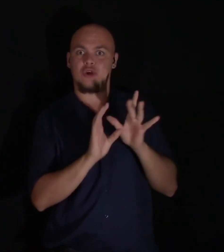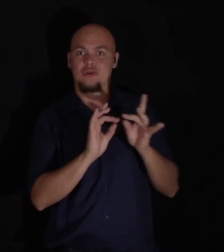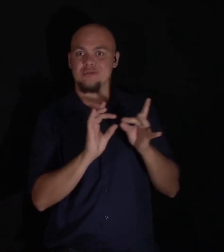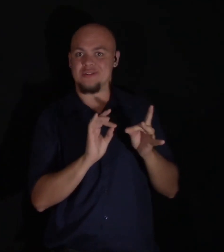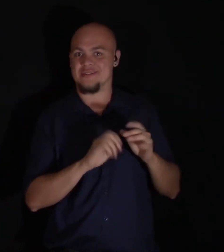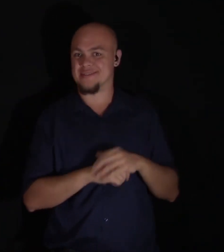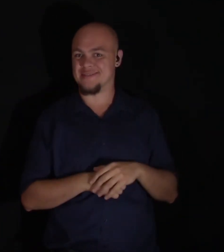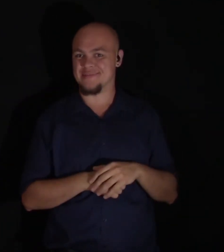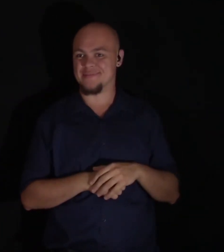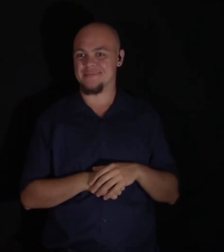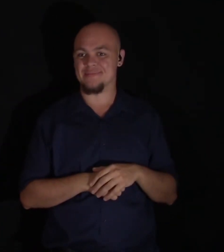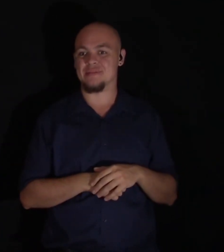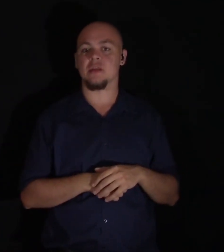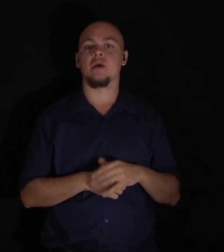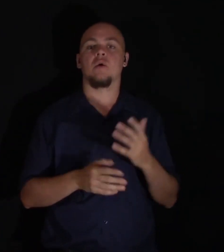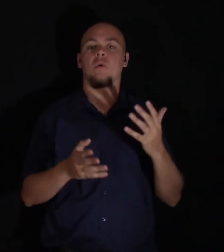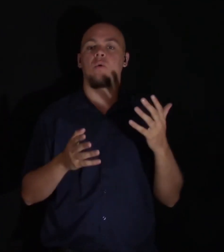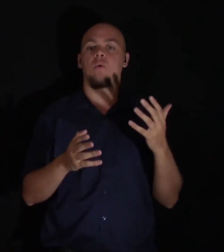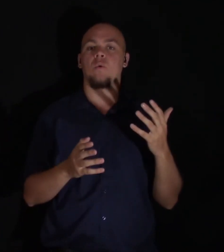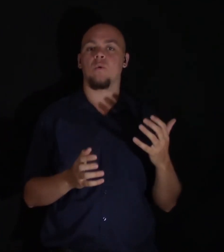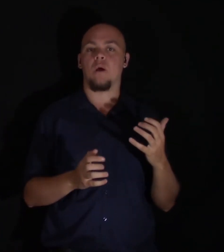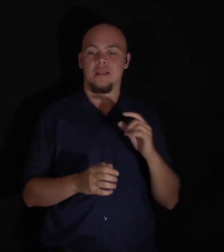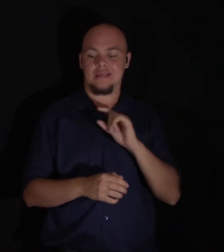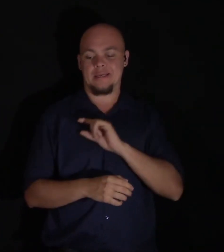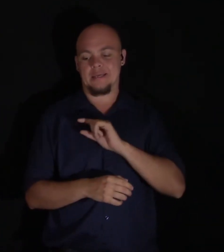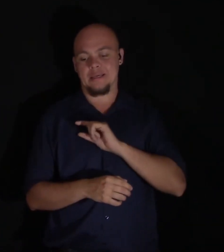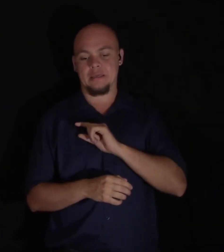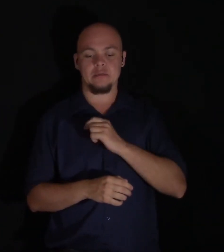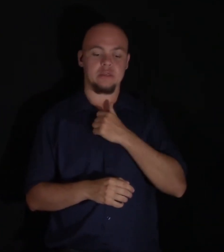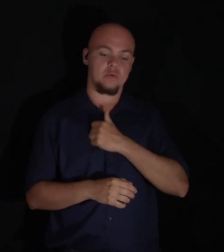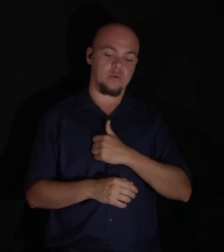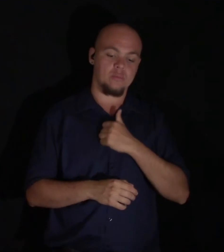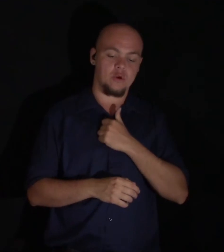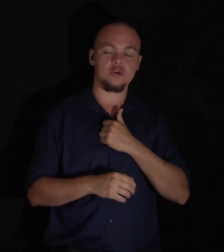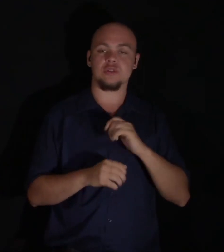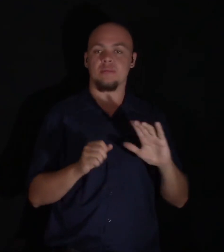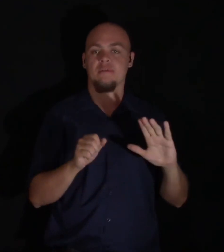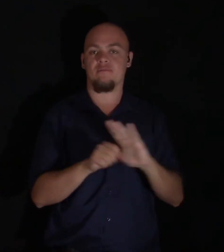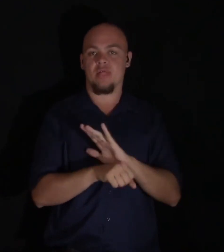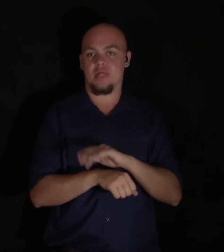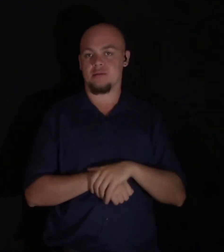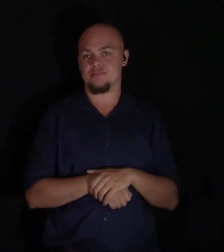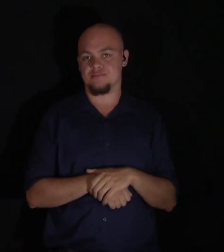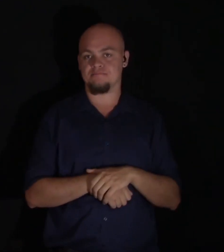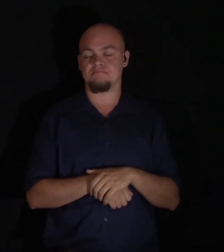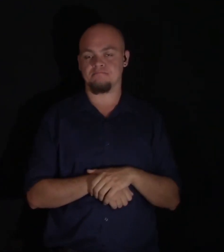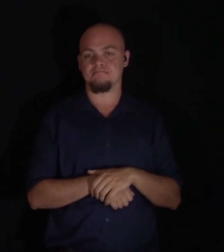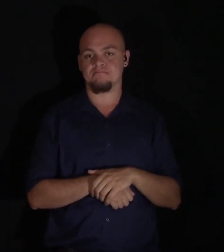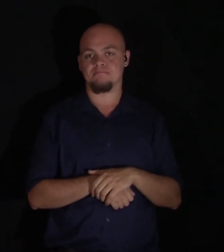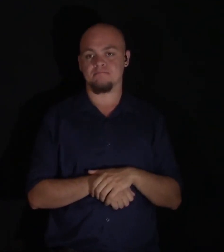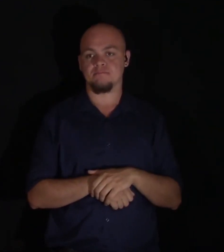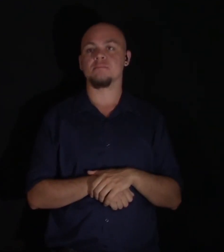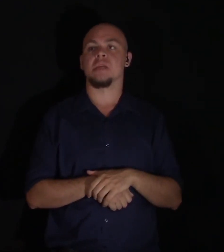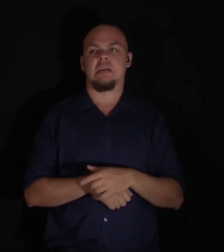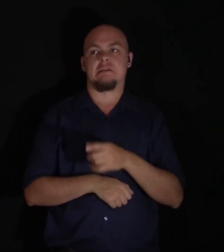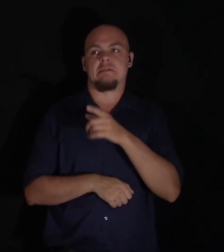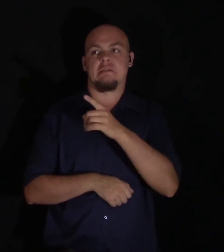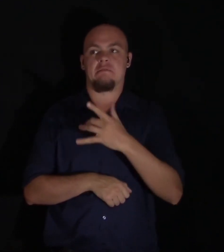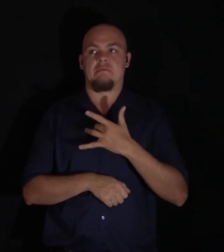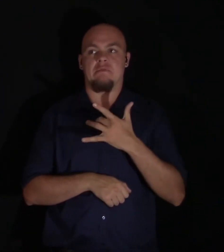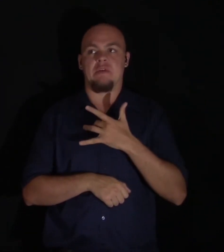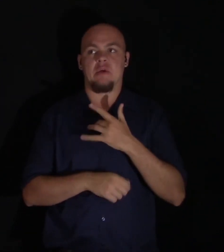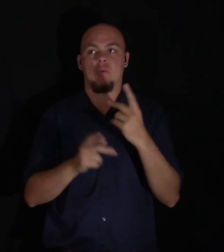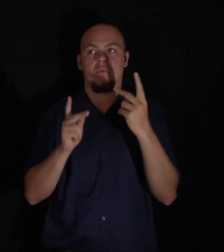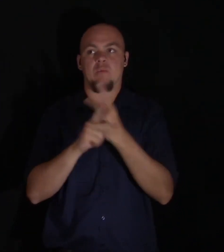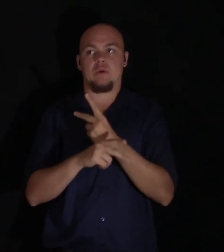She wanted him to be filled with guilt and remorse, and to feel as badly, if not more badly,